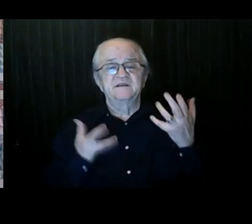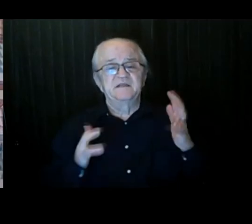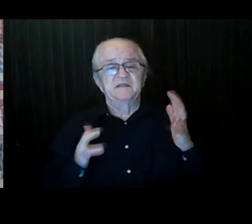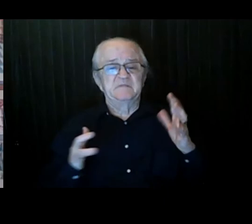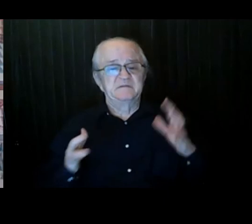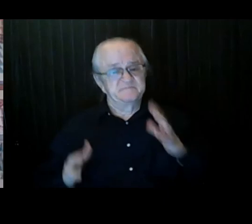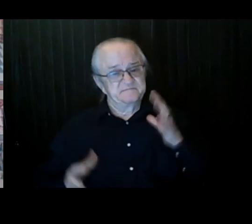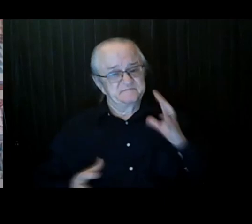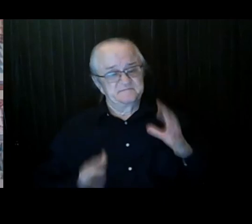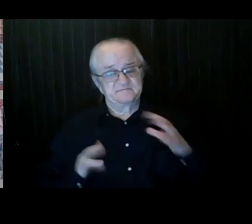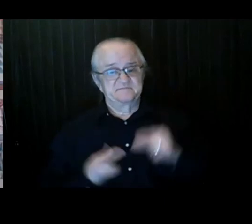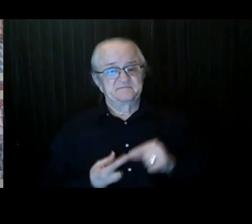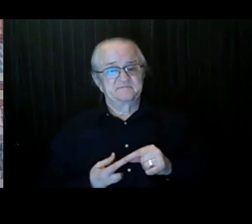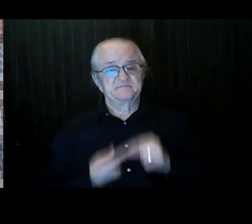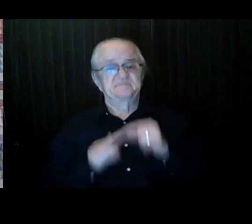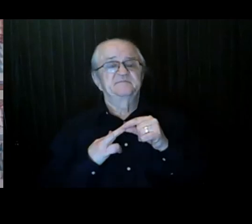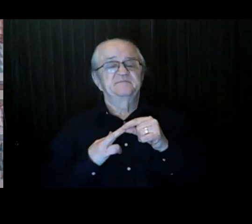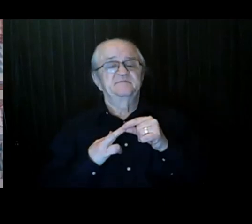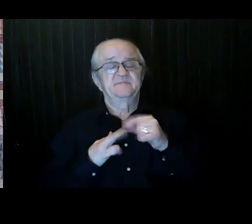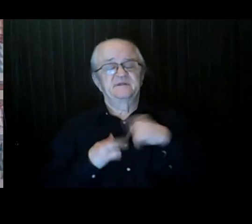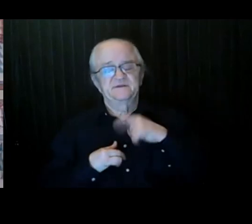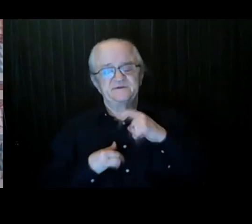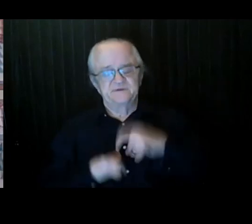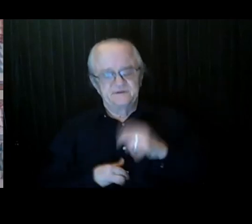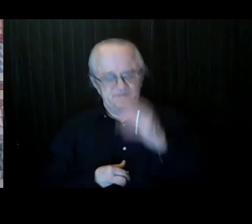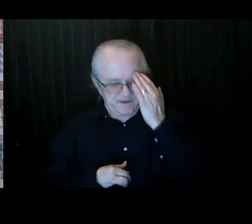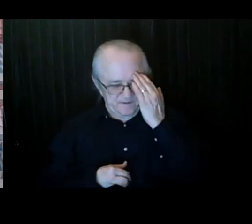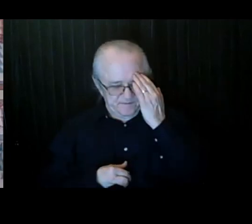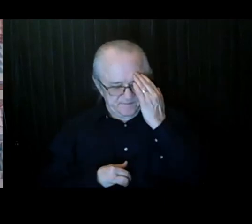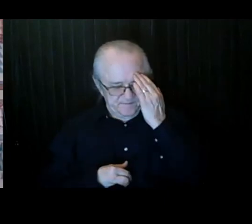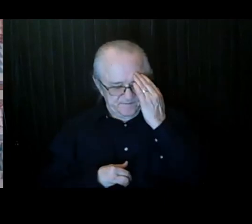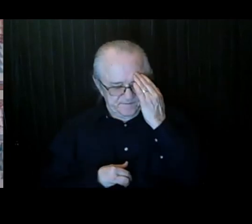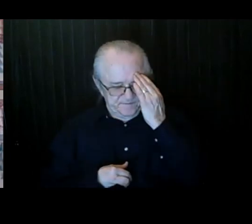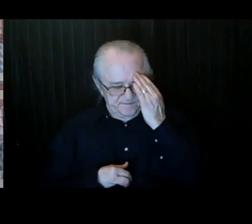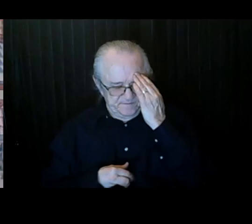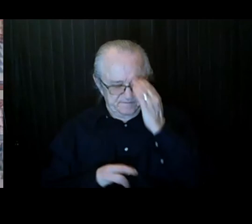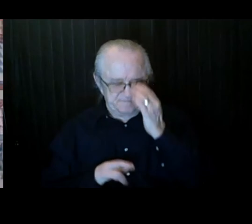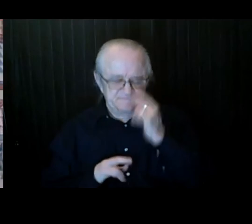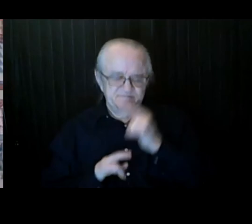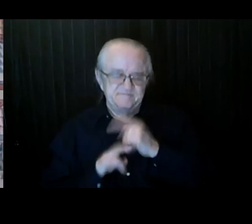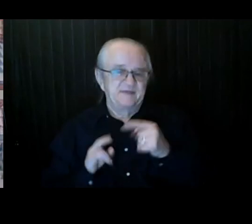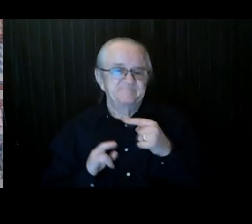out or identified, and I should have known that, but I failed.